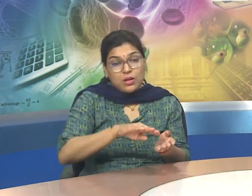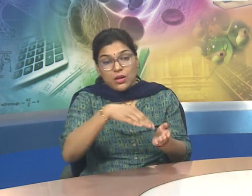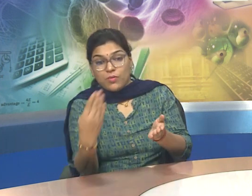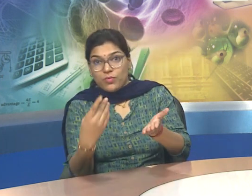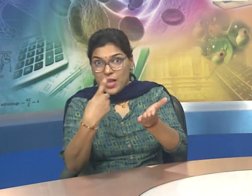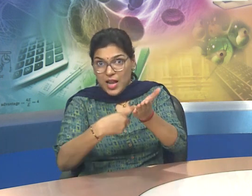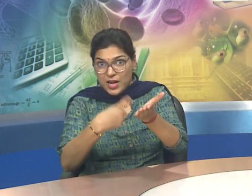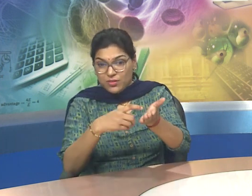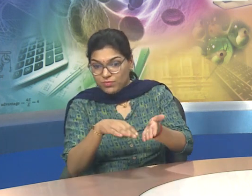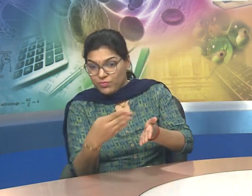click.